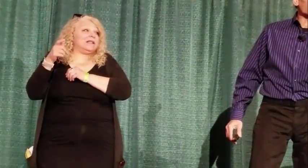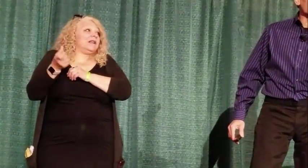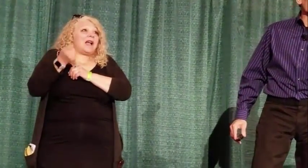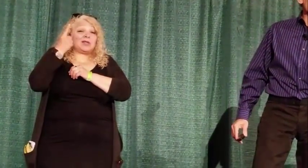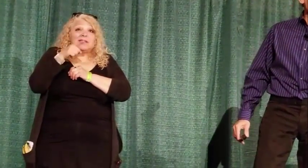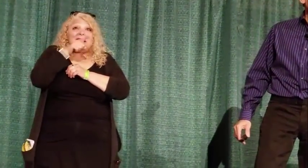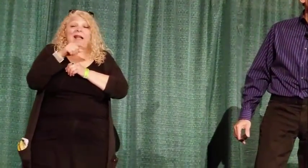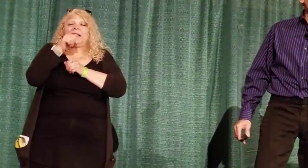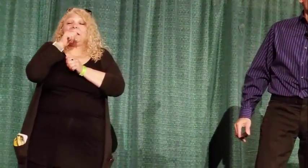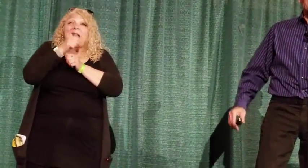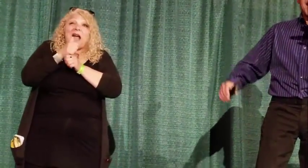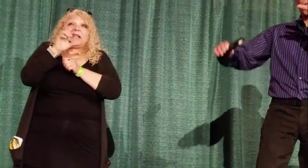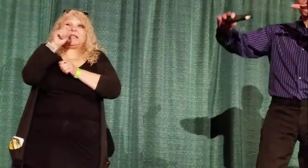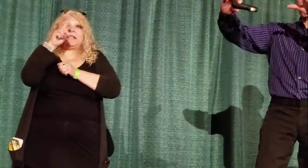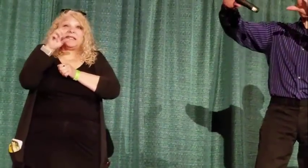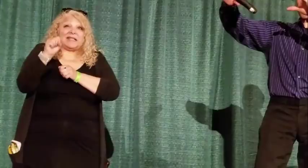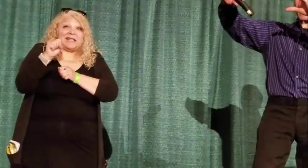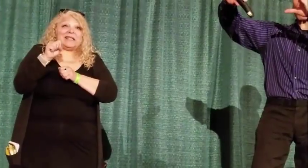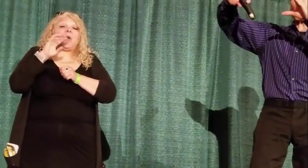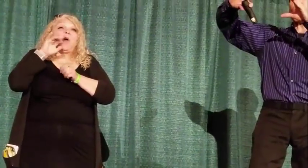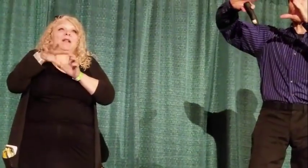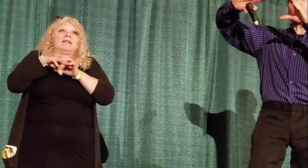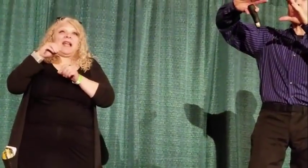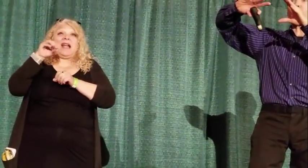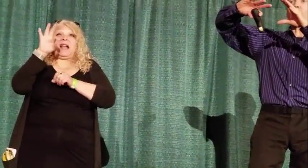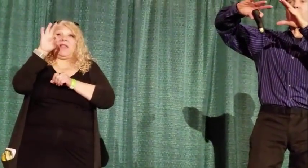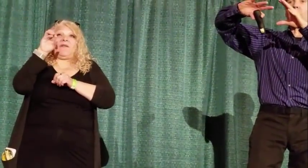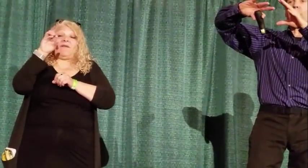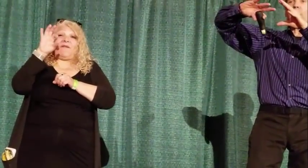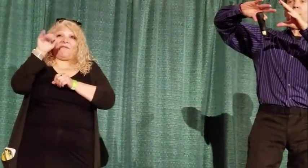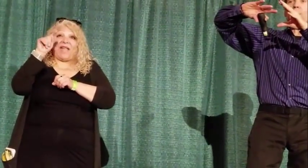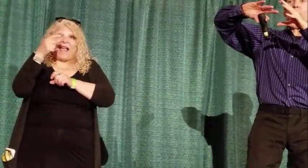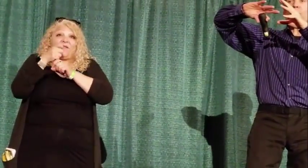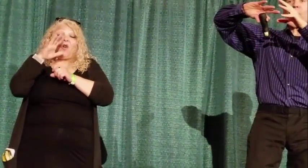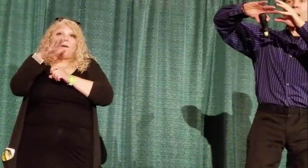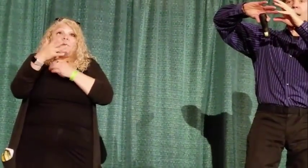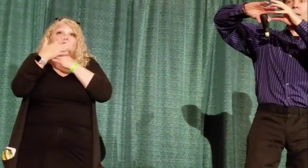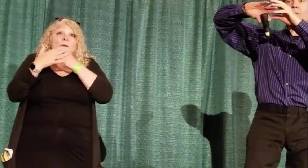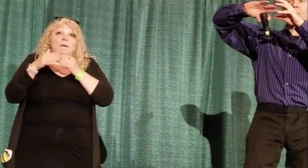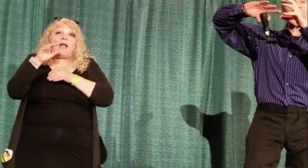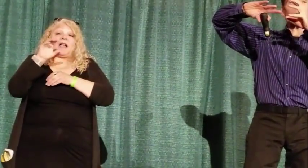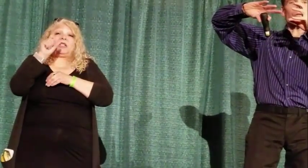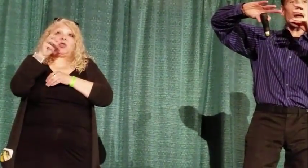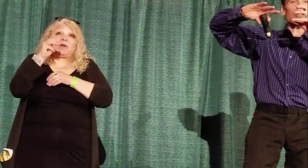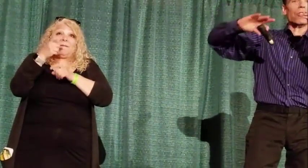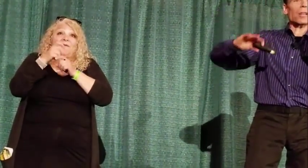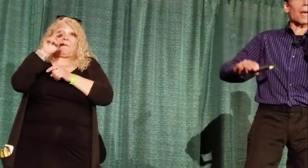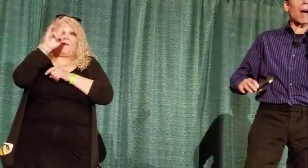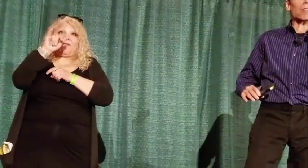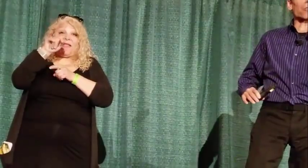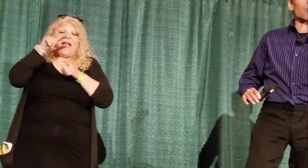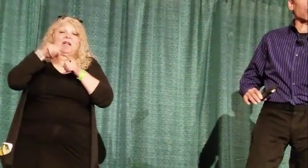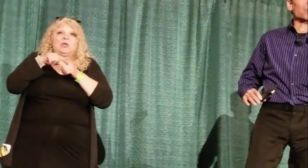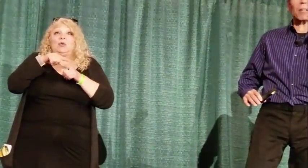nuts and seeds are so powerful that they actually suck fat out of the bloodstream from the villi into the digestive tract, sucking